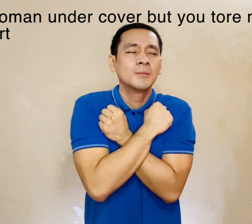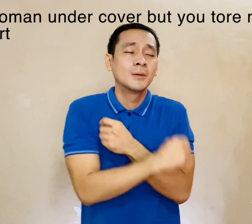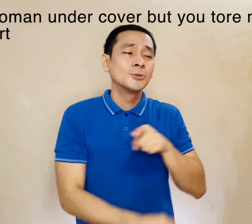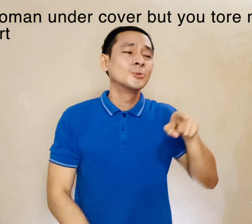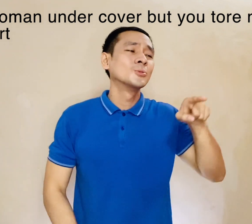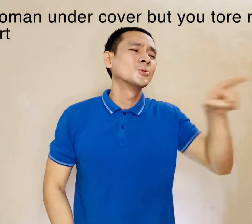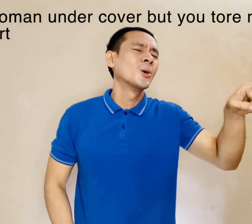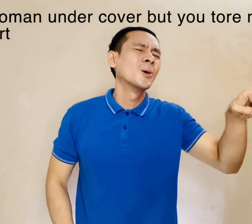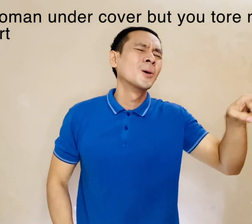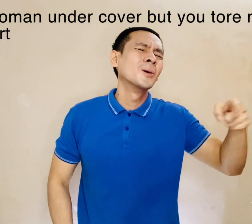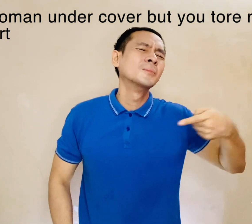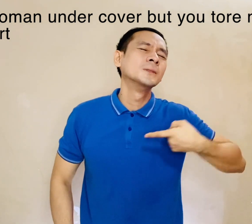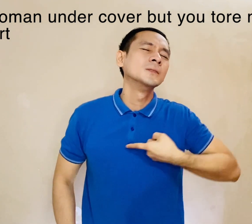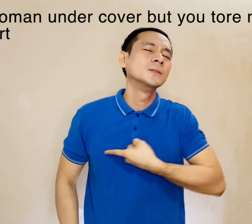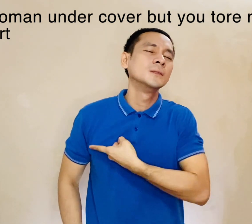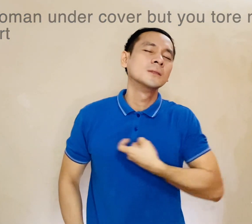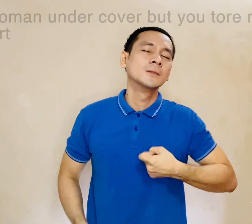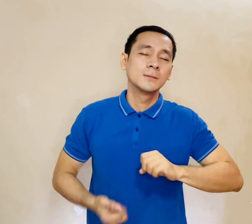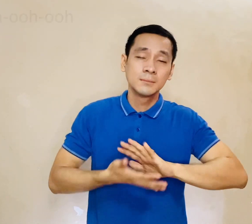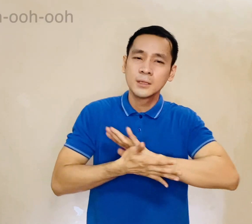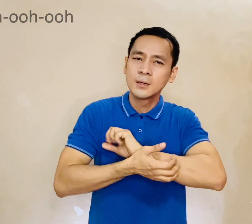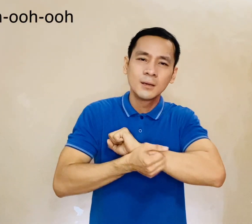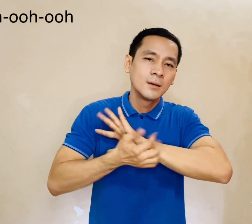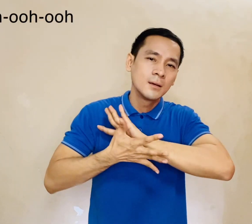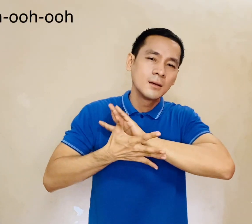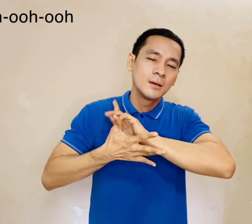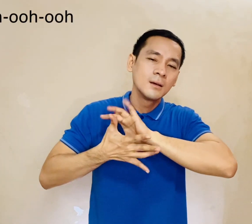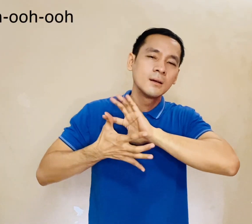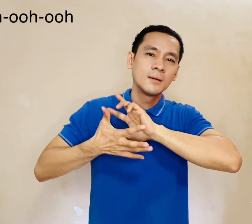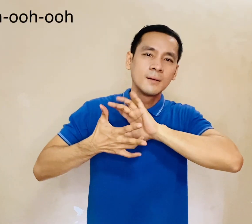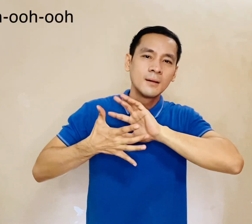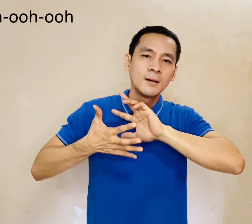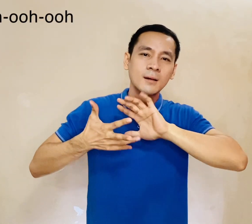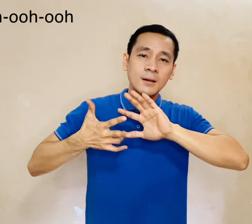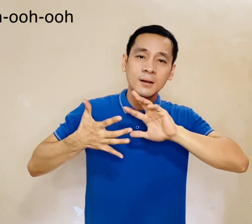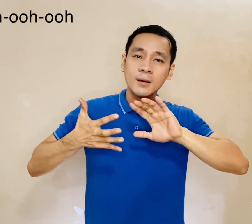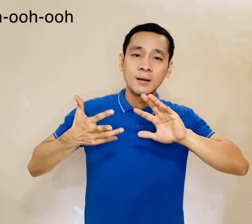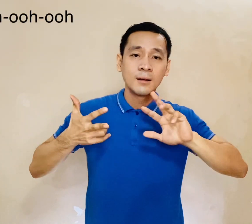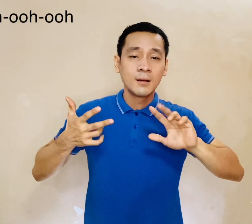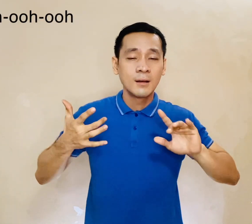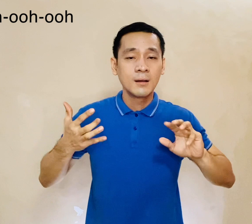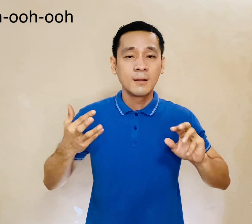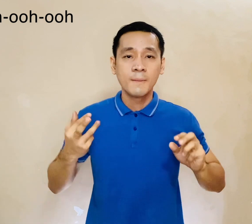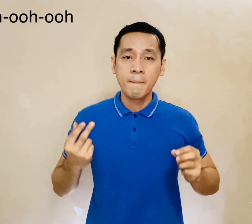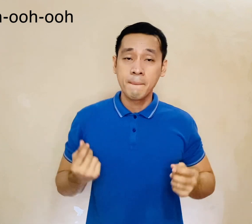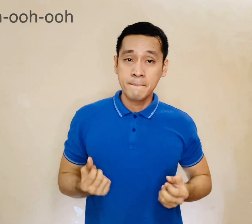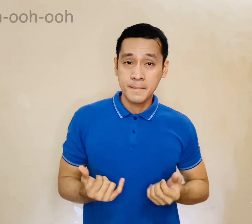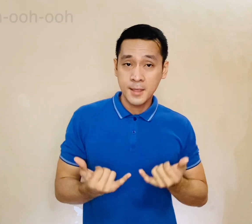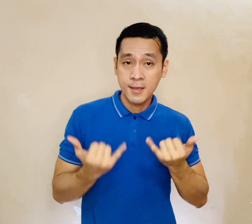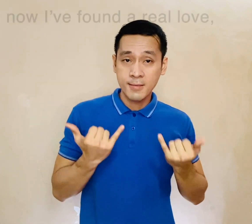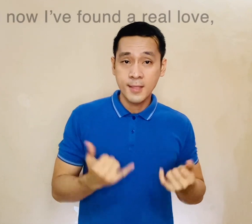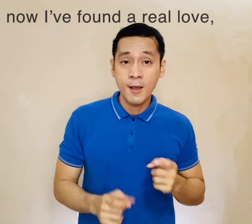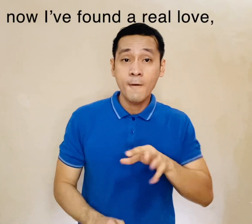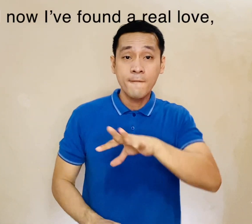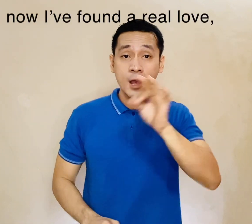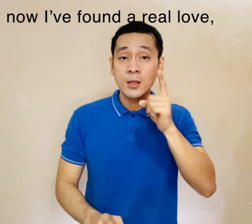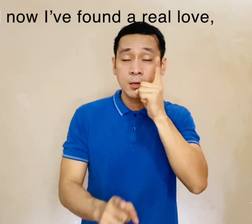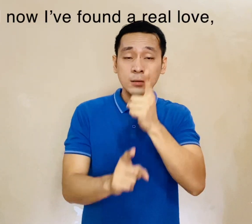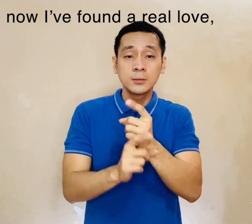But you told me And now I found a